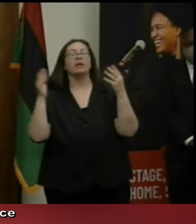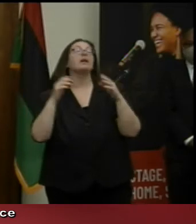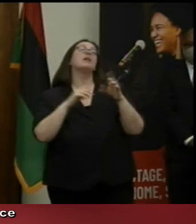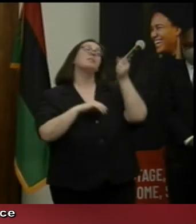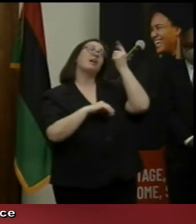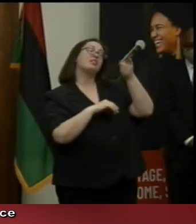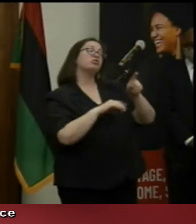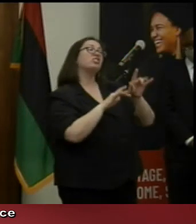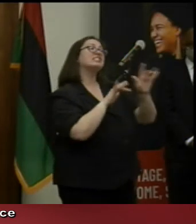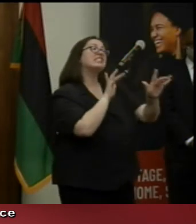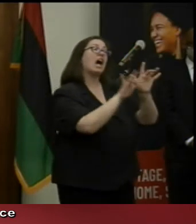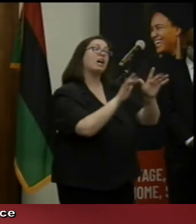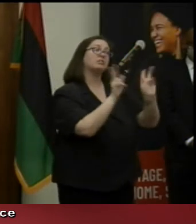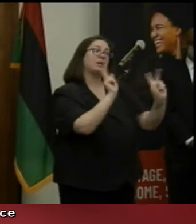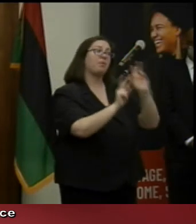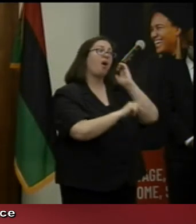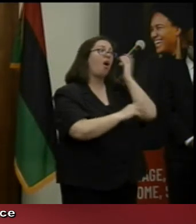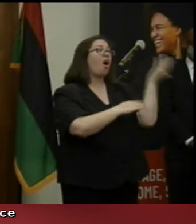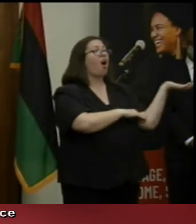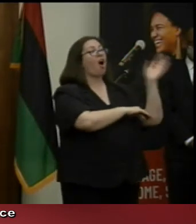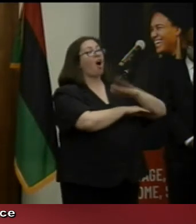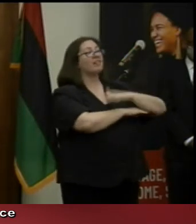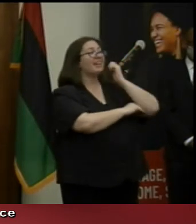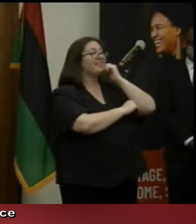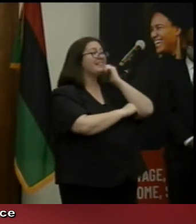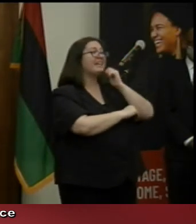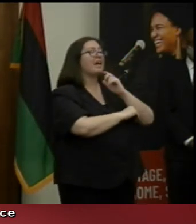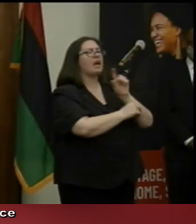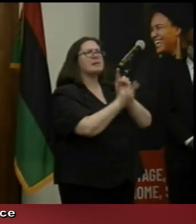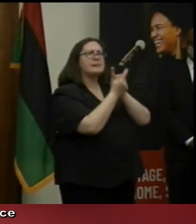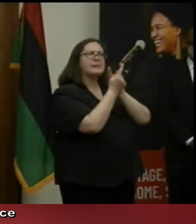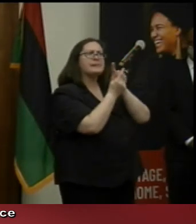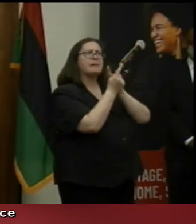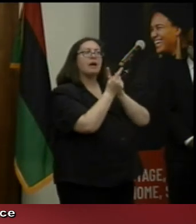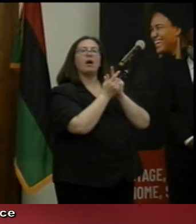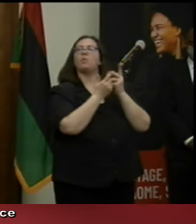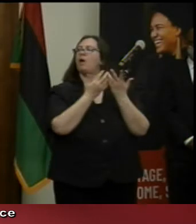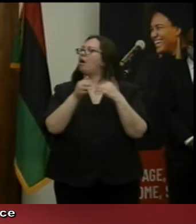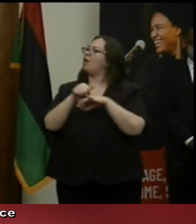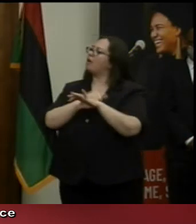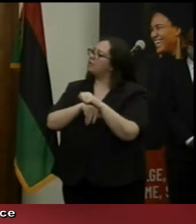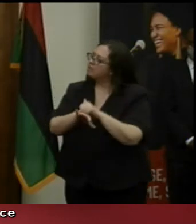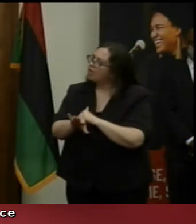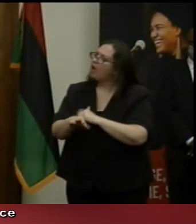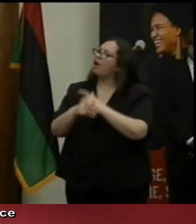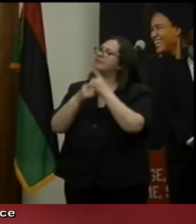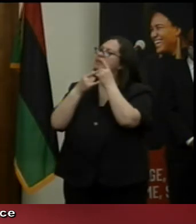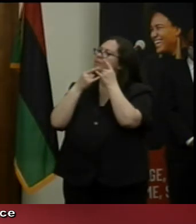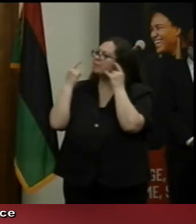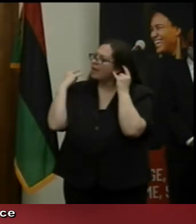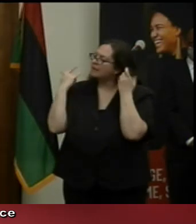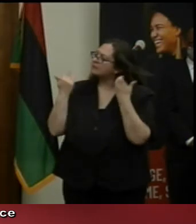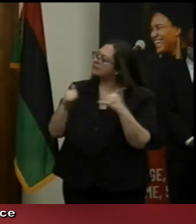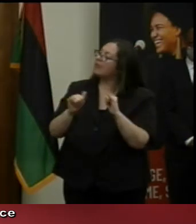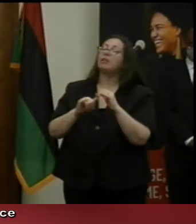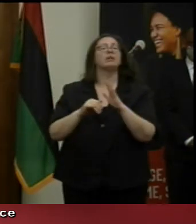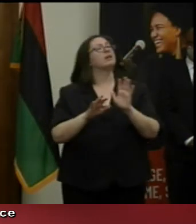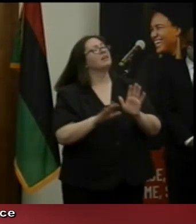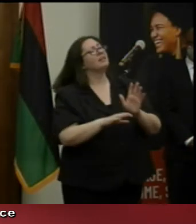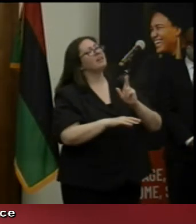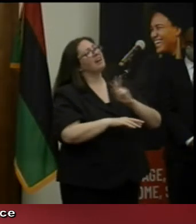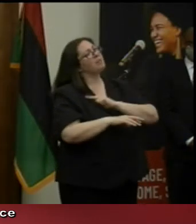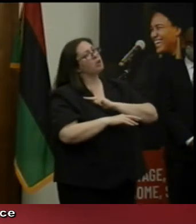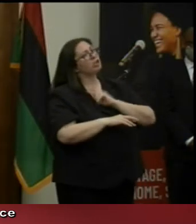touching people all day, every day. That's a very personal Only wear experience. gloves and masks and you know. That's a very personal